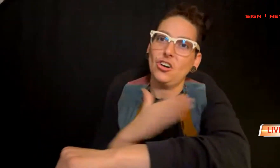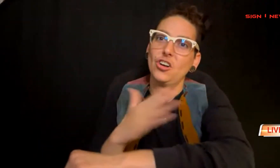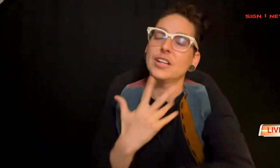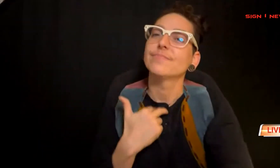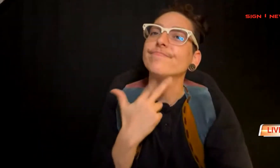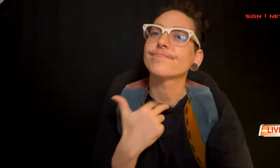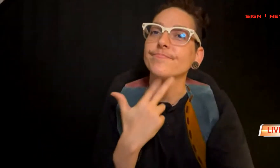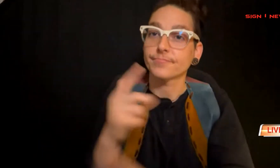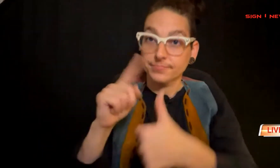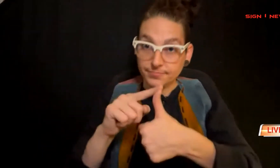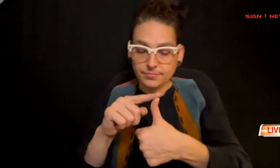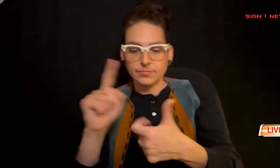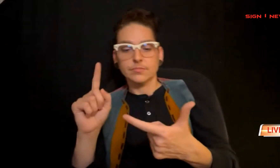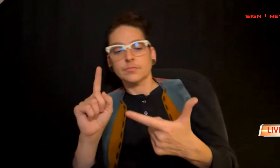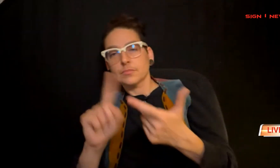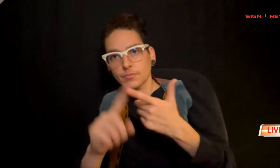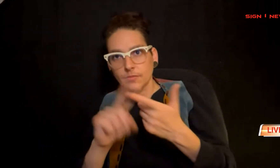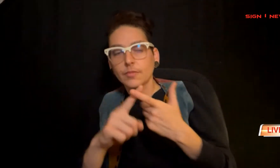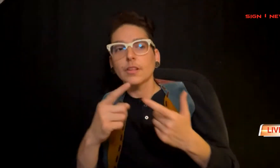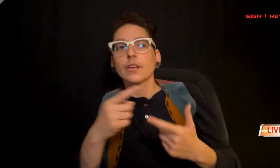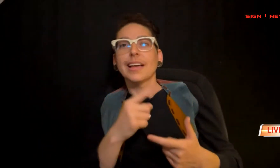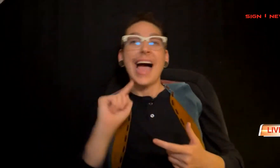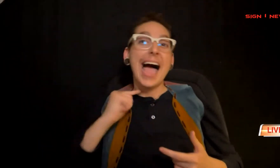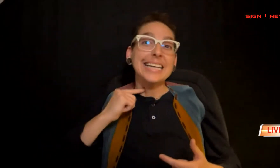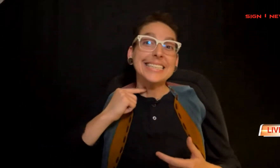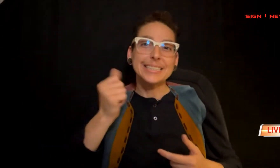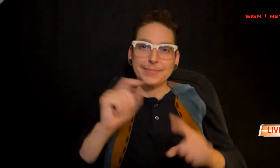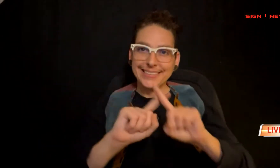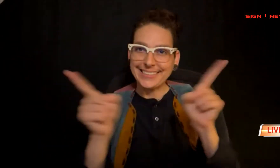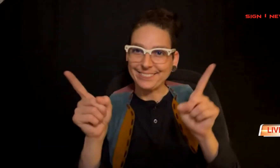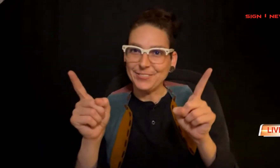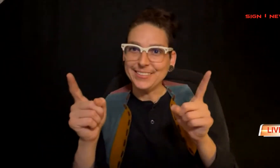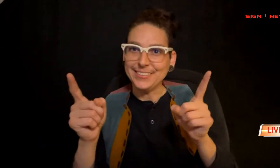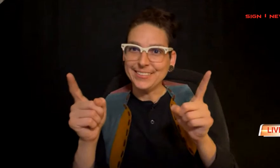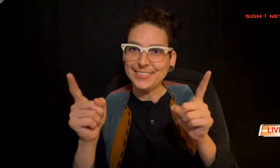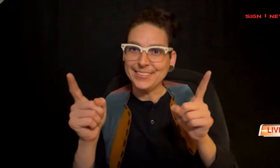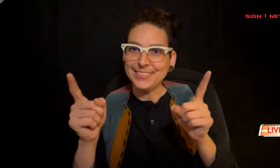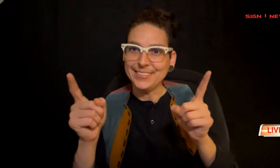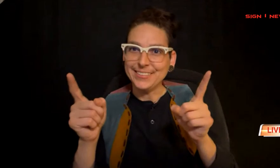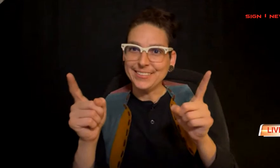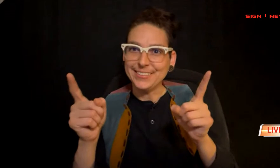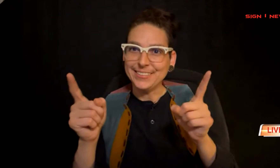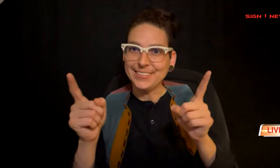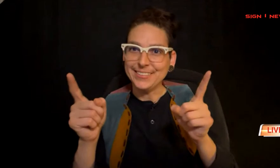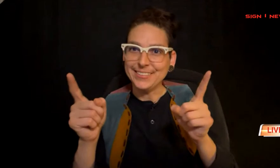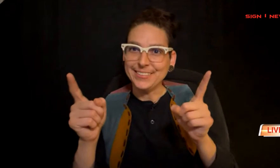she could sing. She had the voice to sing. She had the accent. It was different.